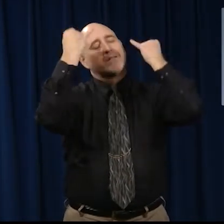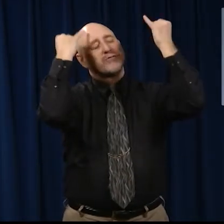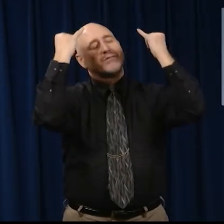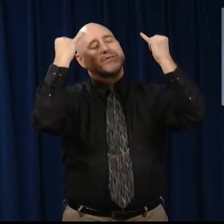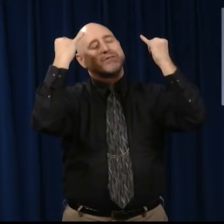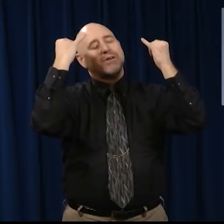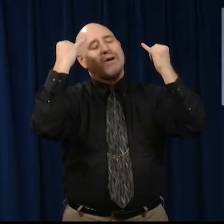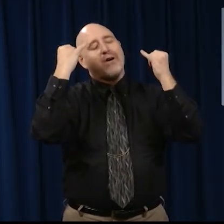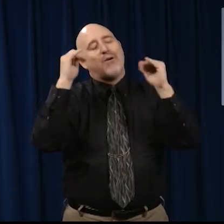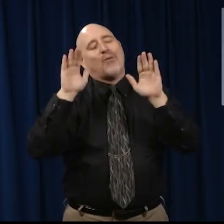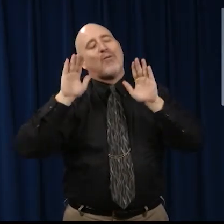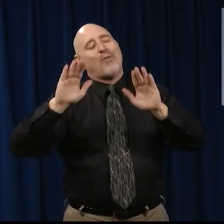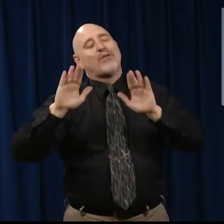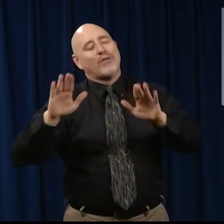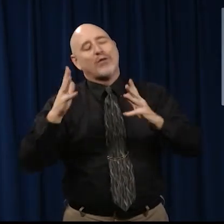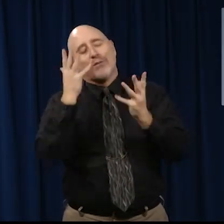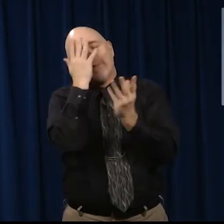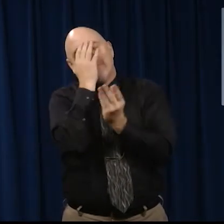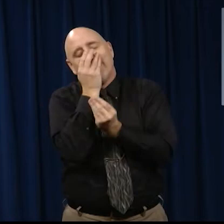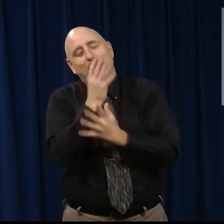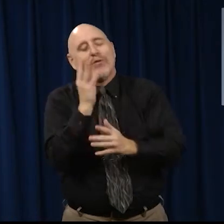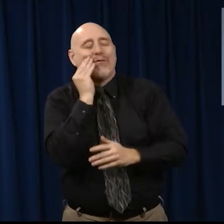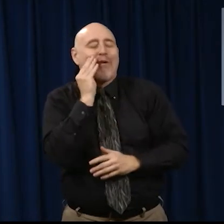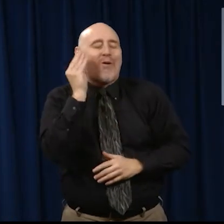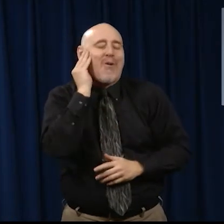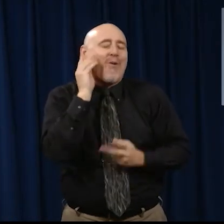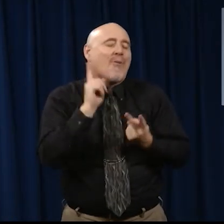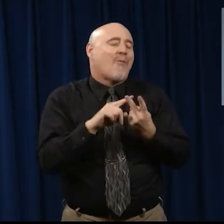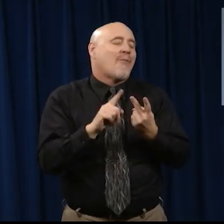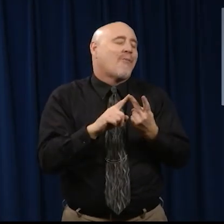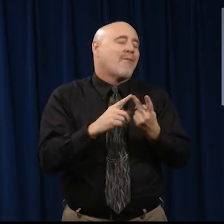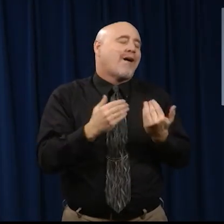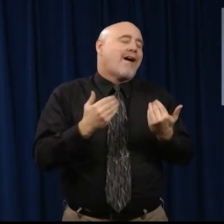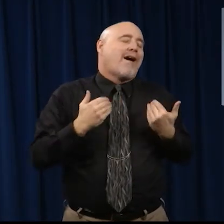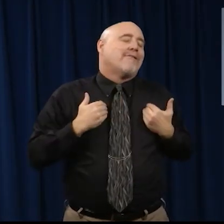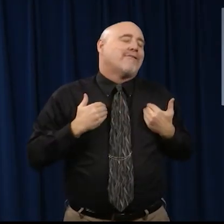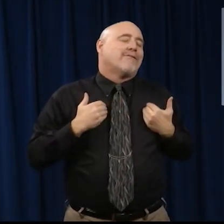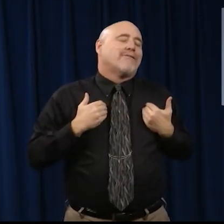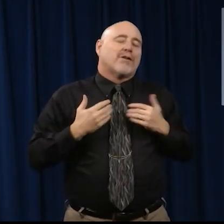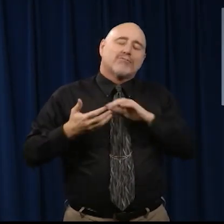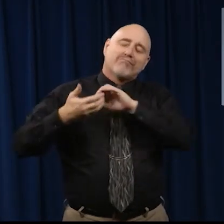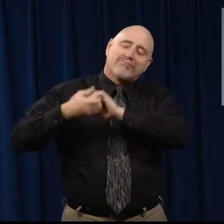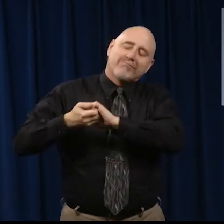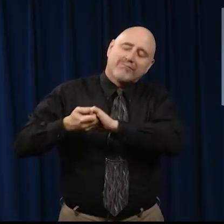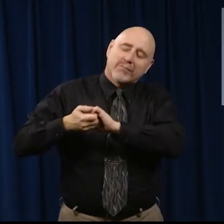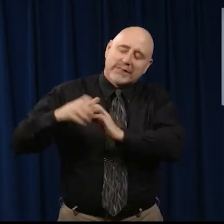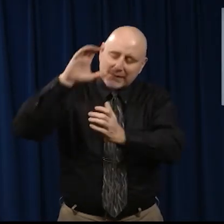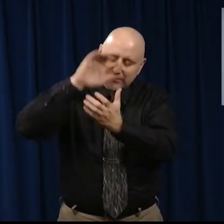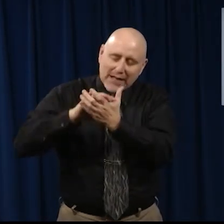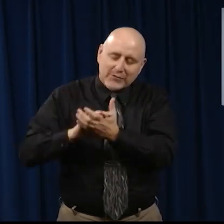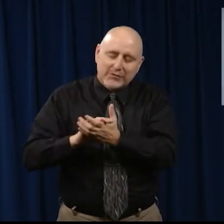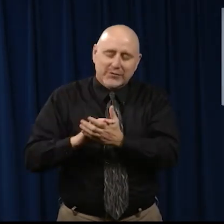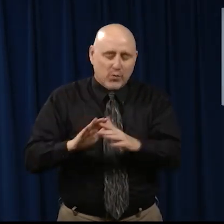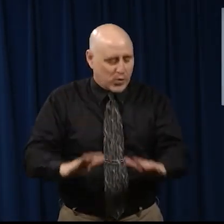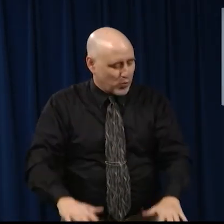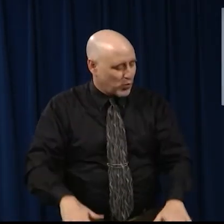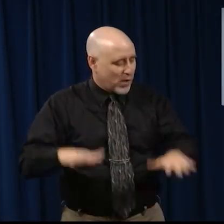pictured that you're going to have a wonderful, beautiful home, and you're going to have a relationship with your spouse, and you're going to